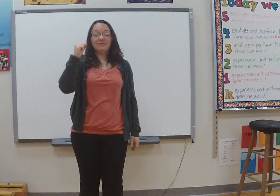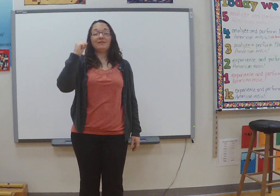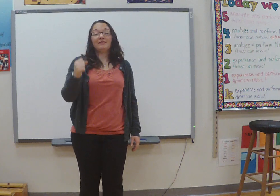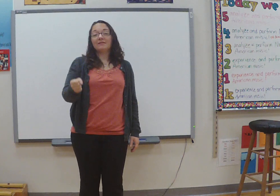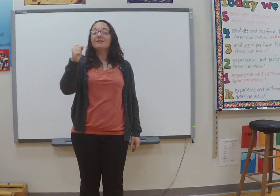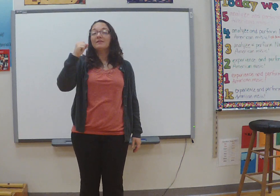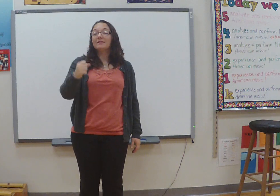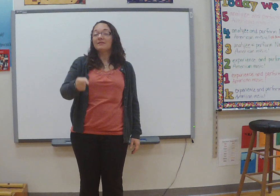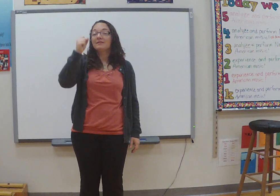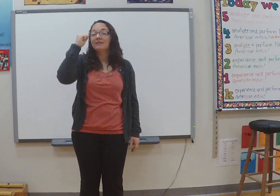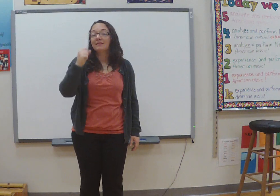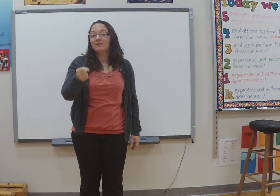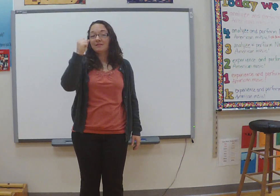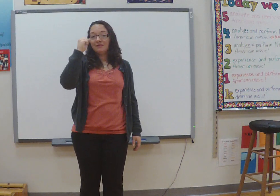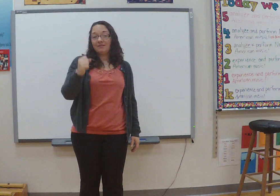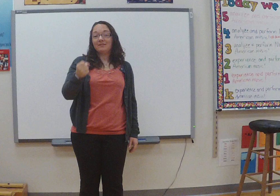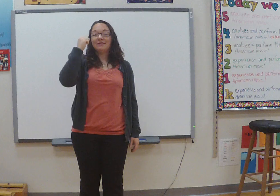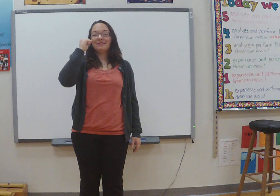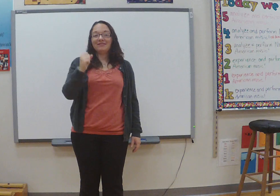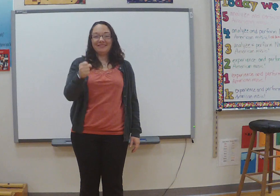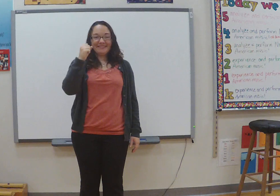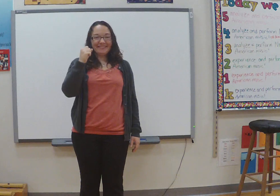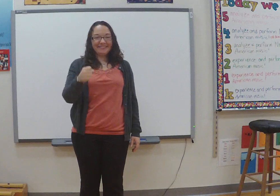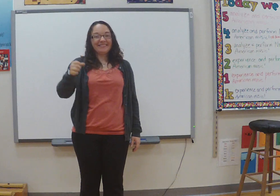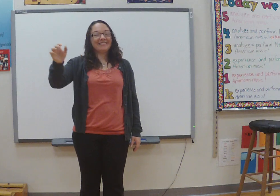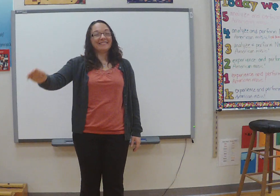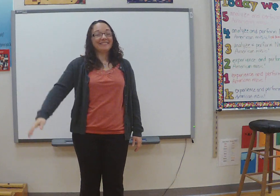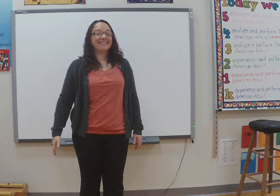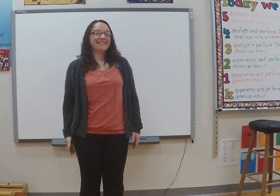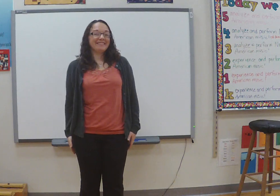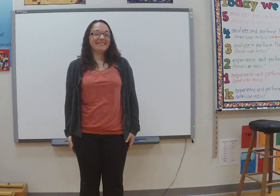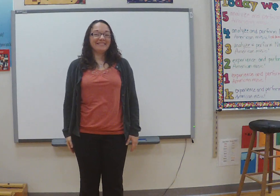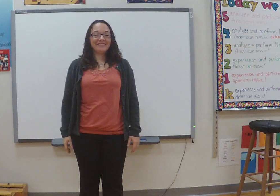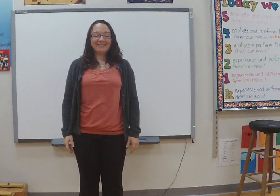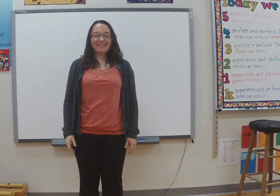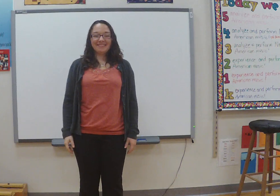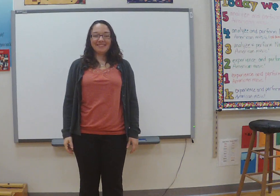fun it is to ride in a wonder-stopping sleigh Oh fun